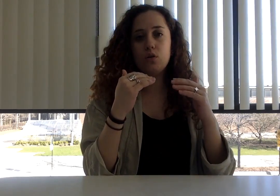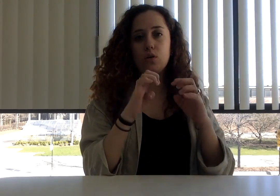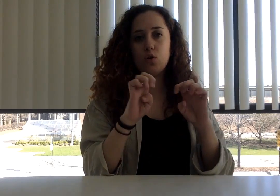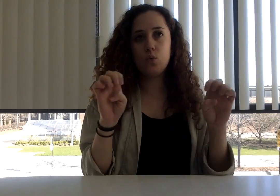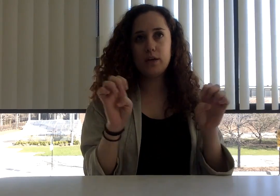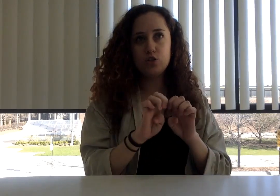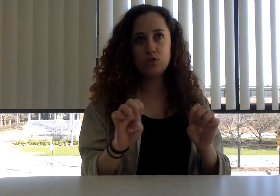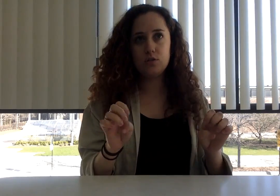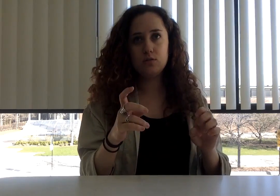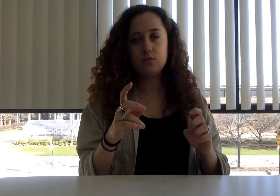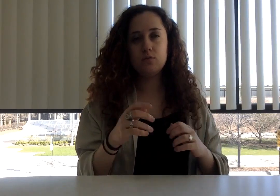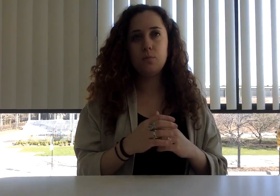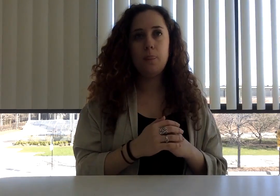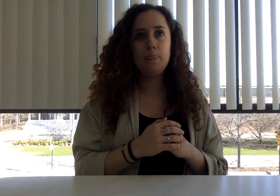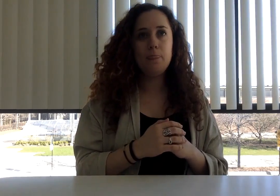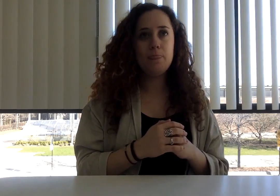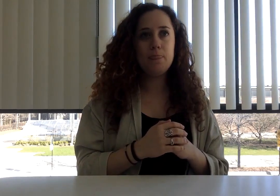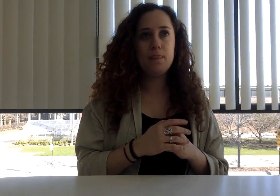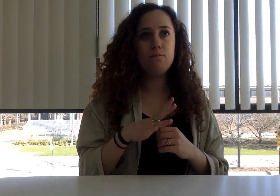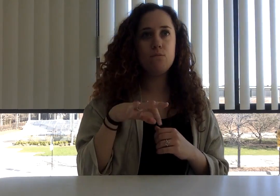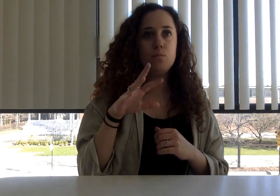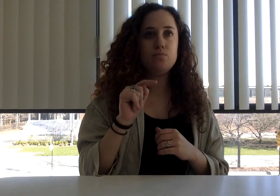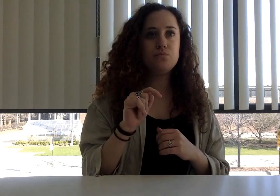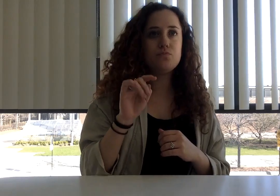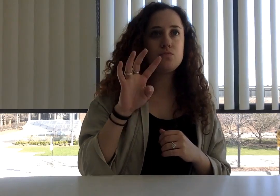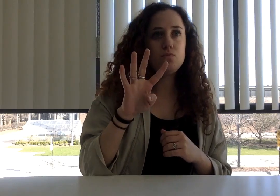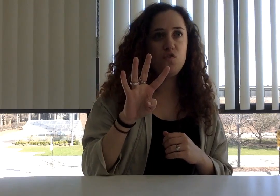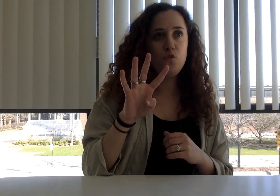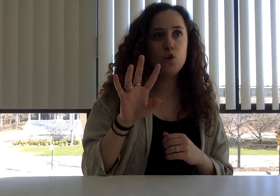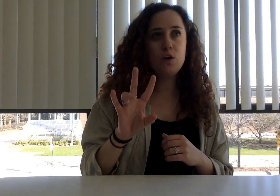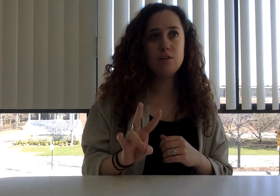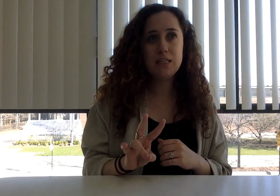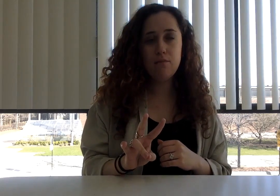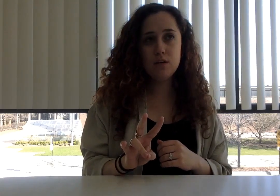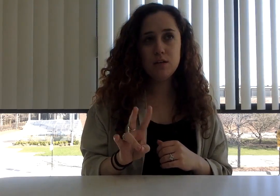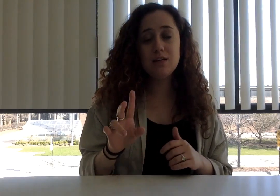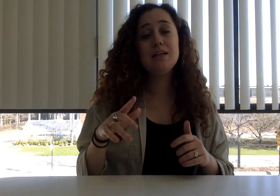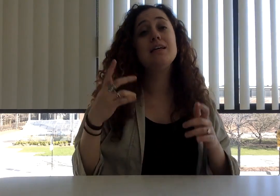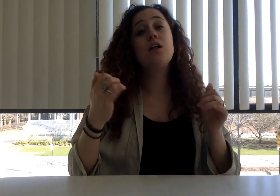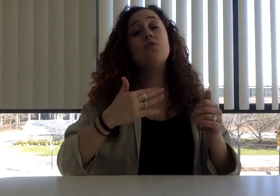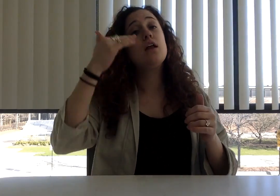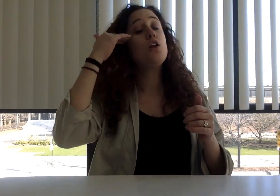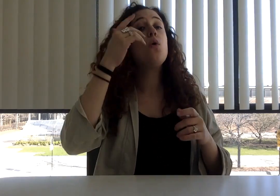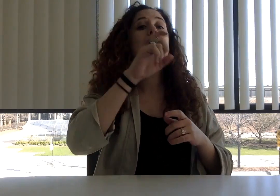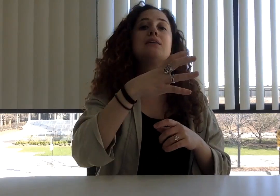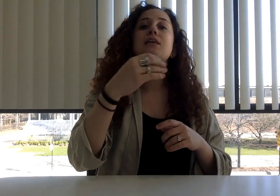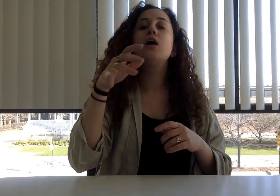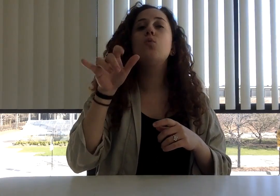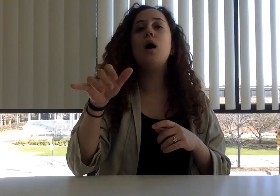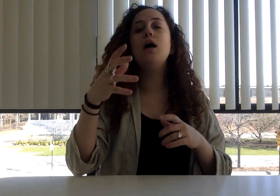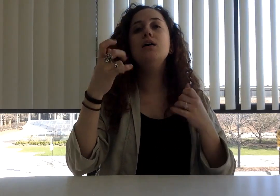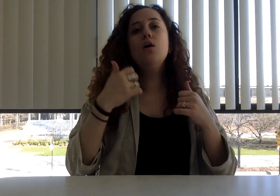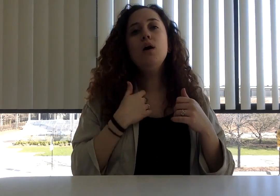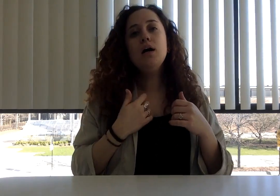7. Now that I know x and y, I can go back to one of my very first three equations, plug in x and